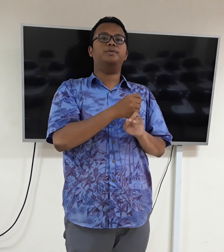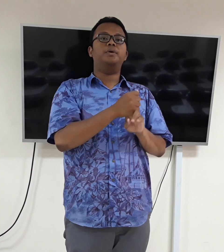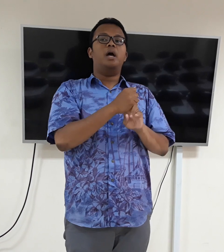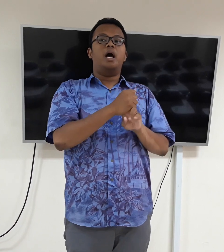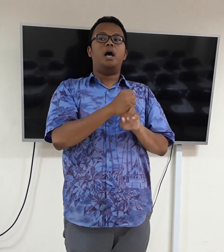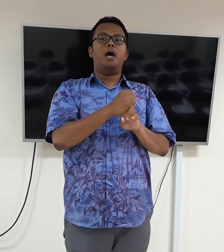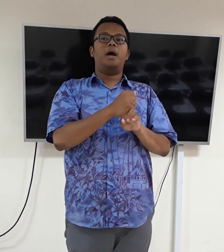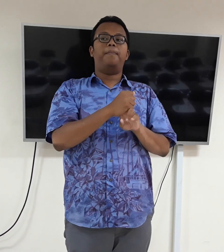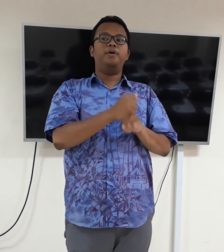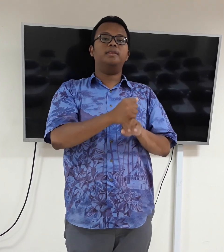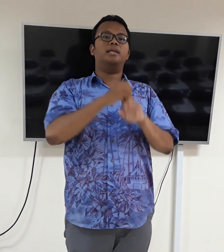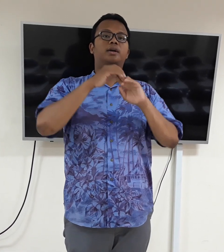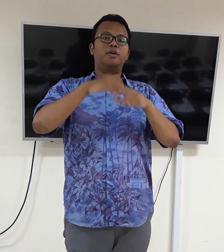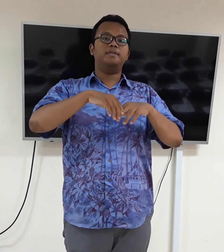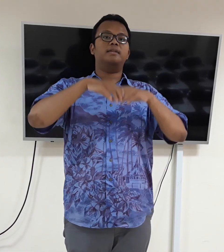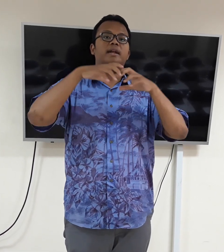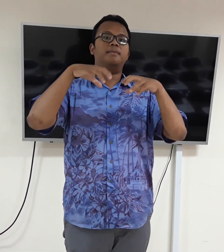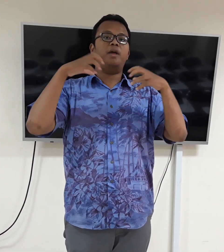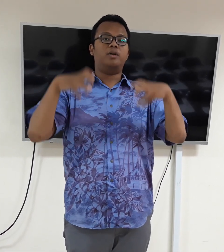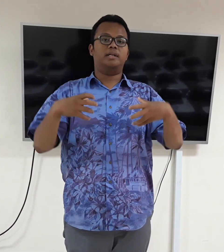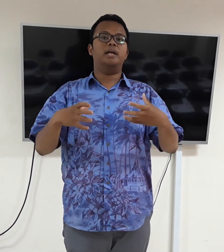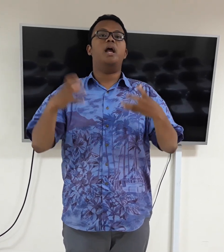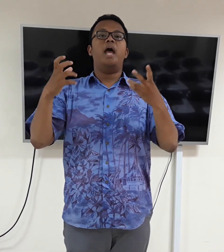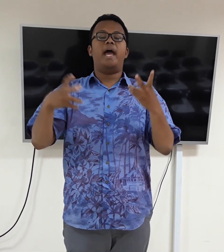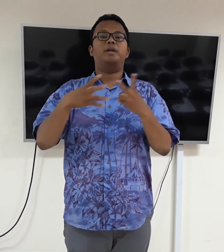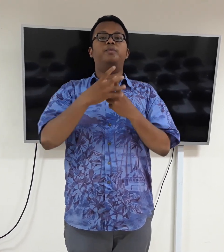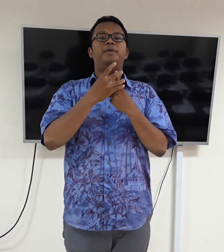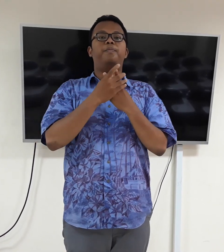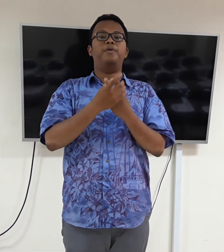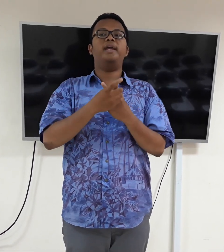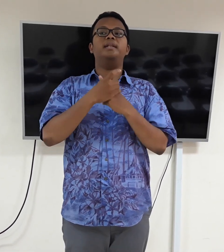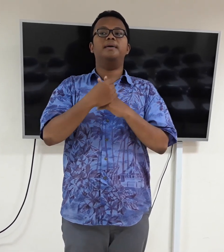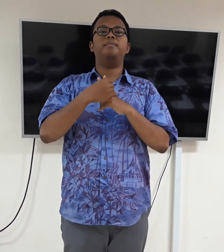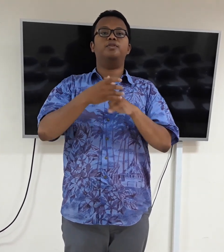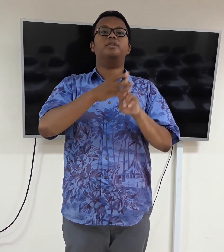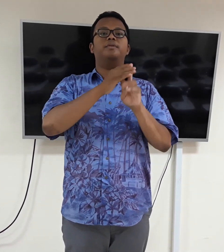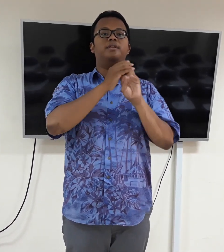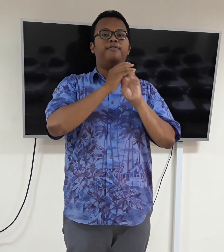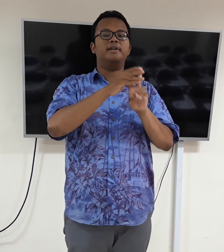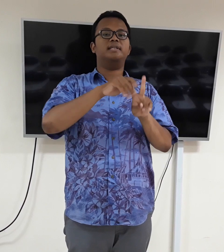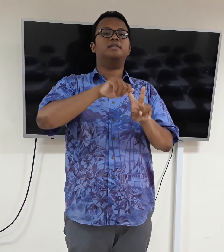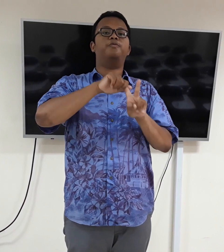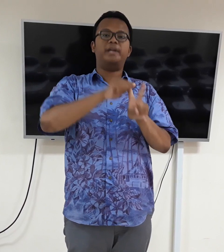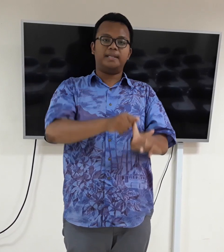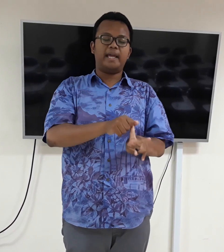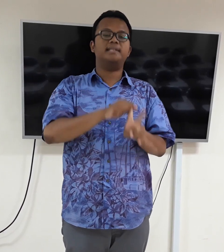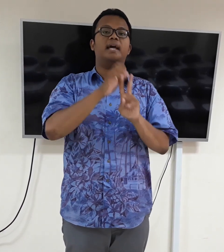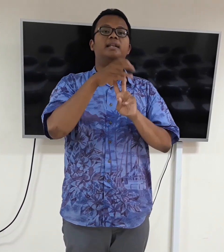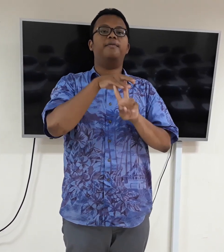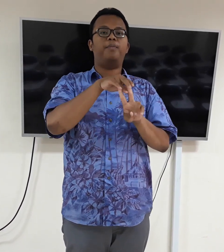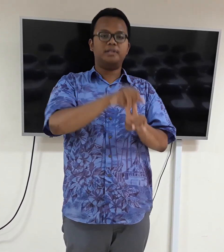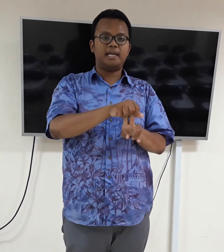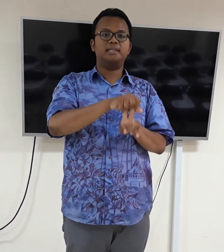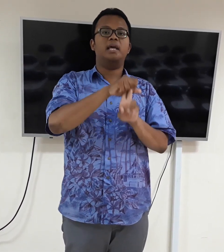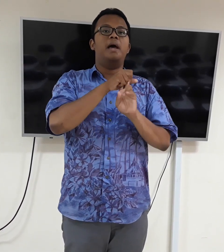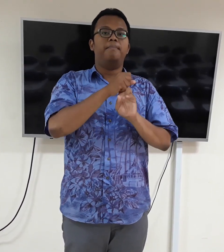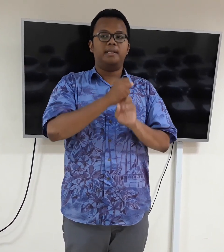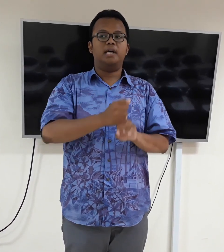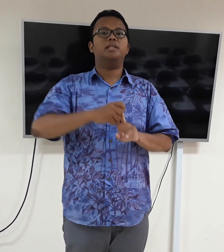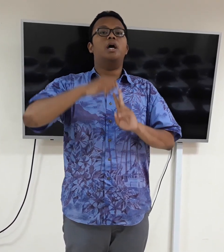to put the groups in randomly order, and we bring them to the first is pre-test and the post-test method